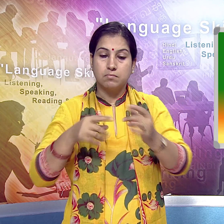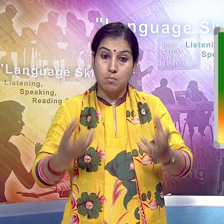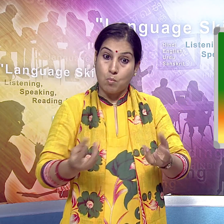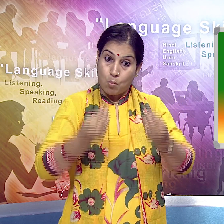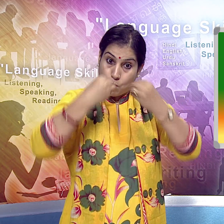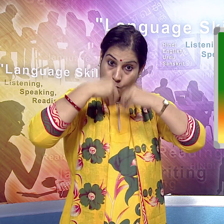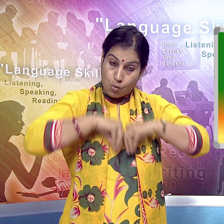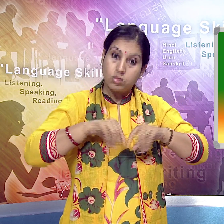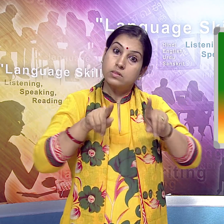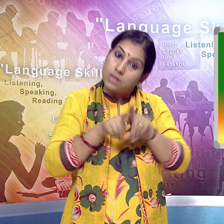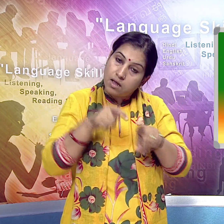will get more strong.